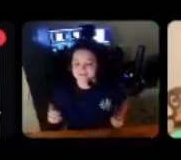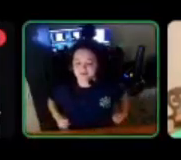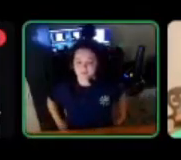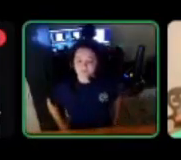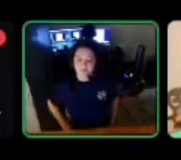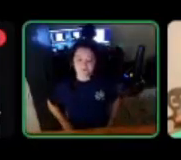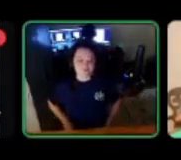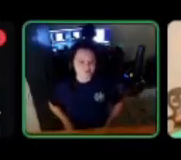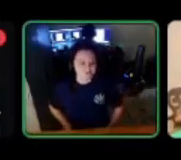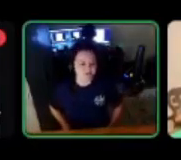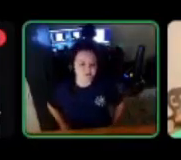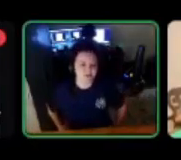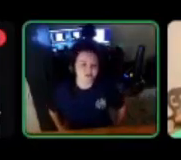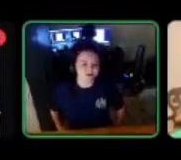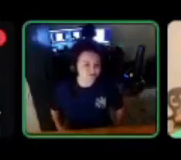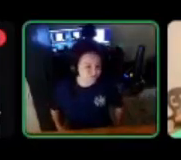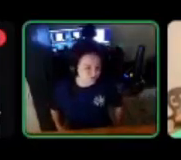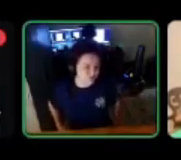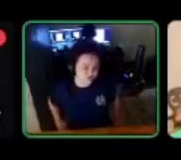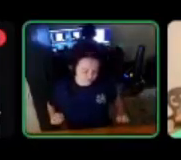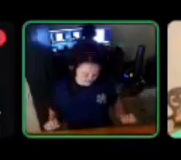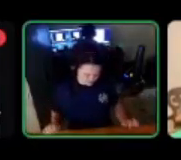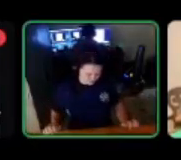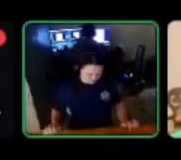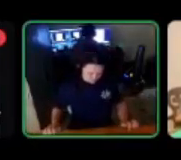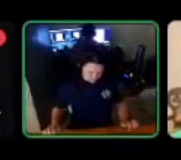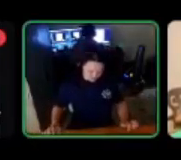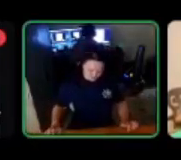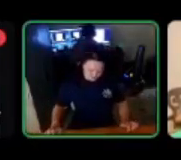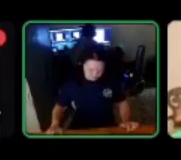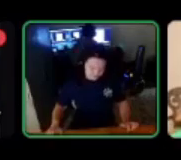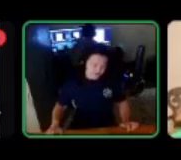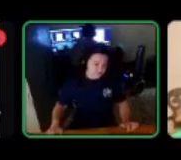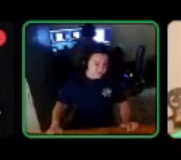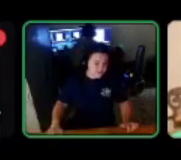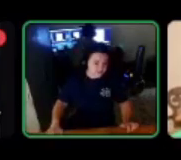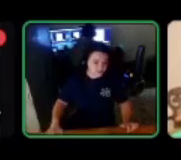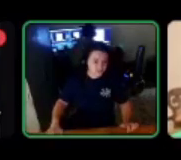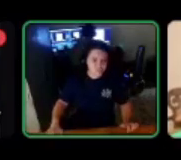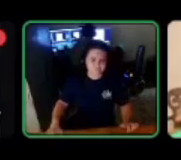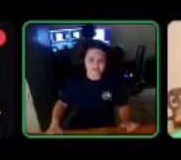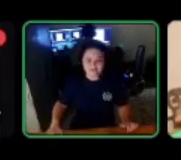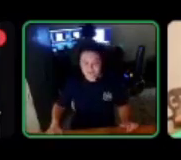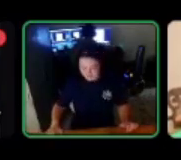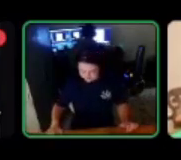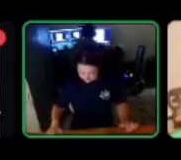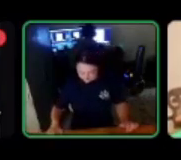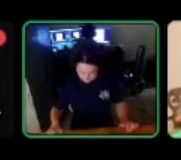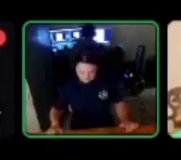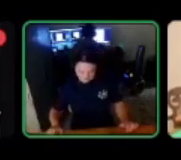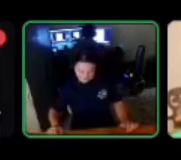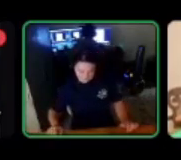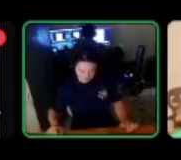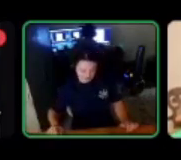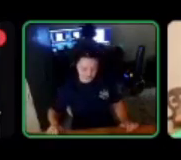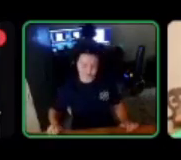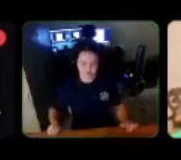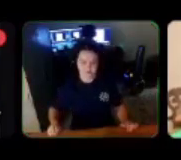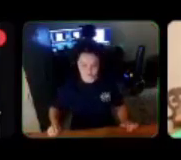So before we start, there are a few do's and don'ts. Back when I was in high school, my teacher had me like